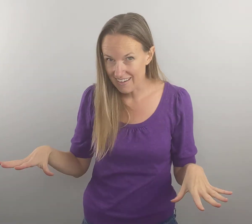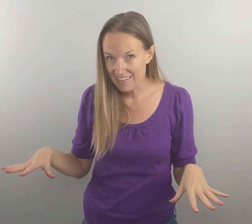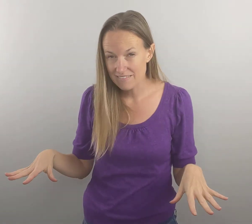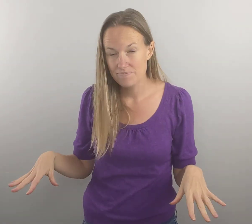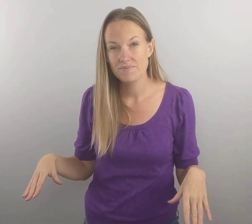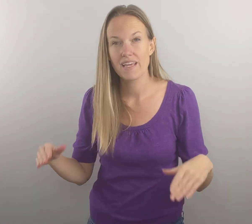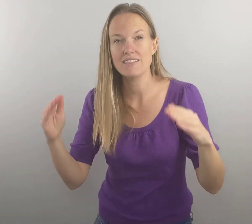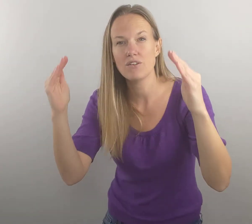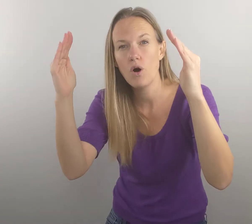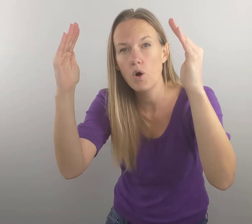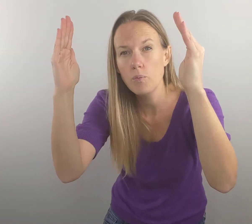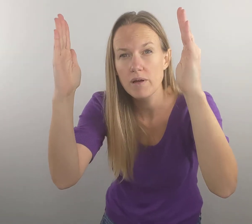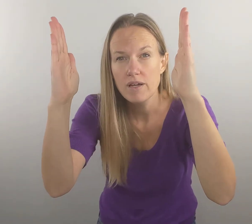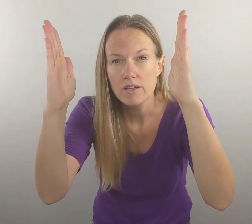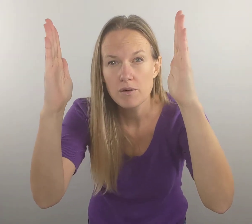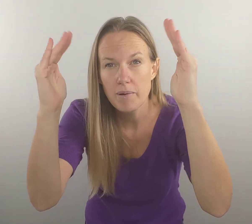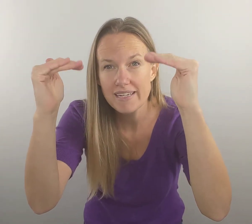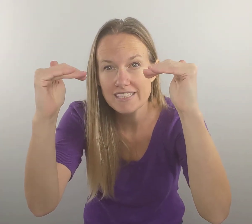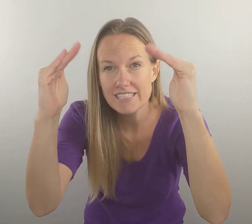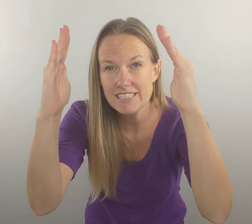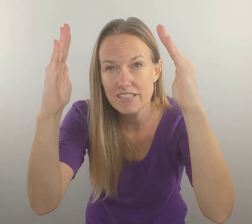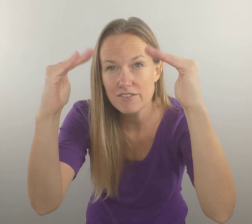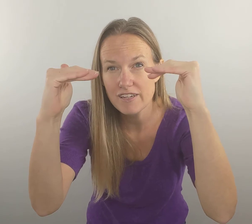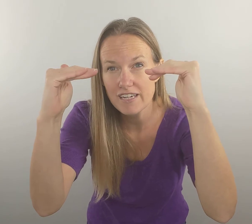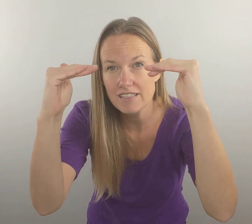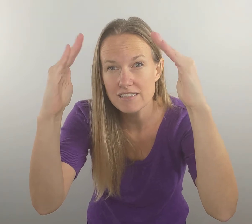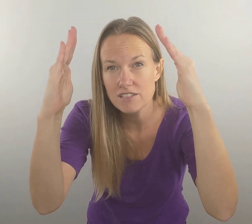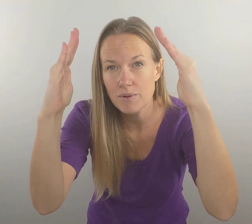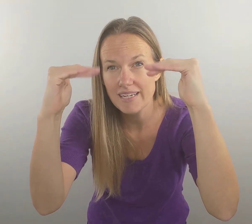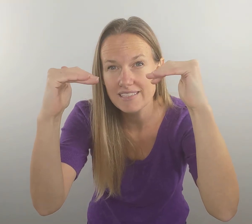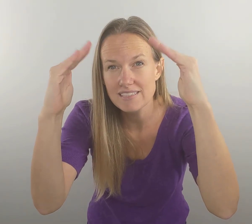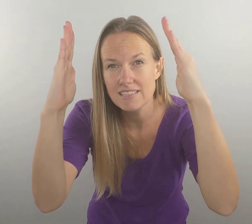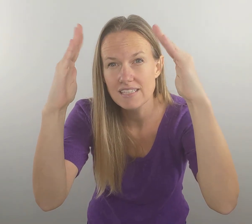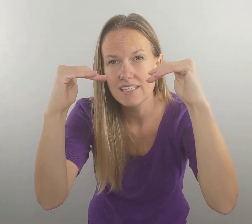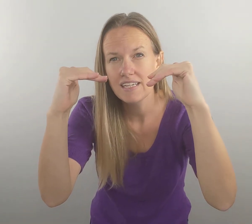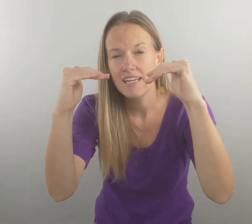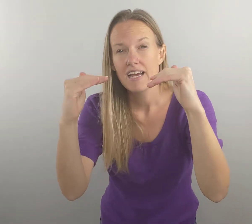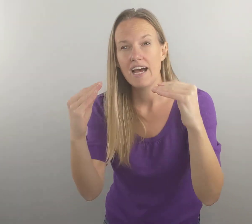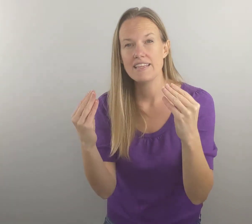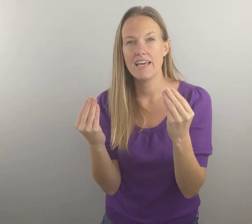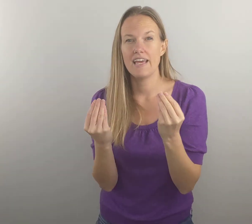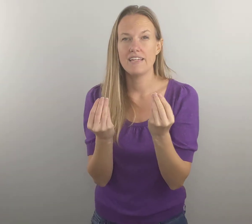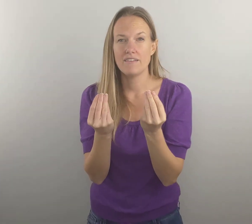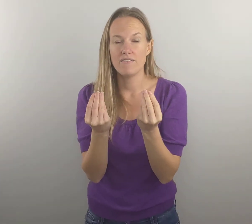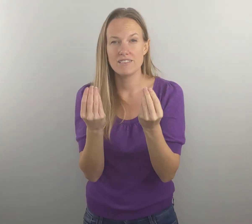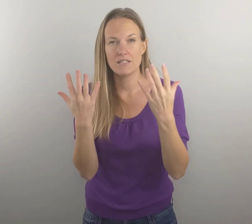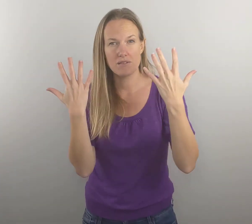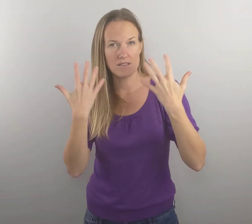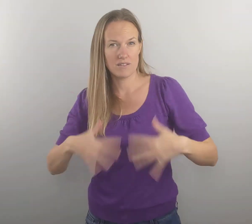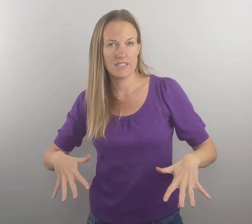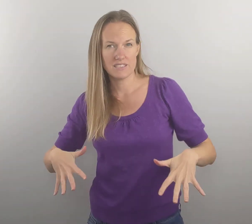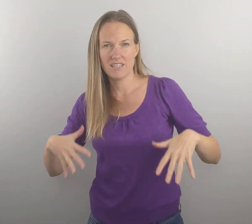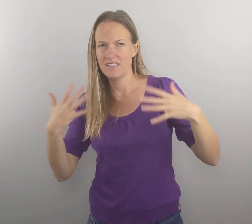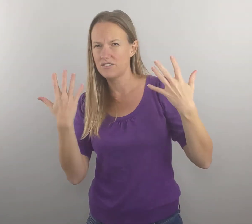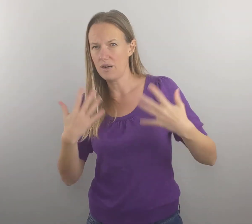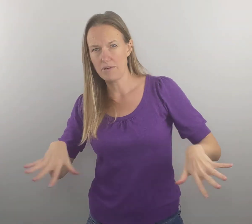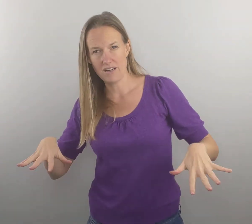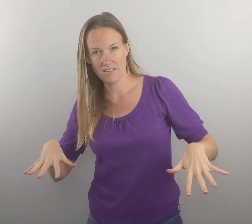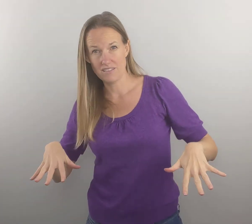gone. Okay, so hope, you bend just at your fingers twice, and then when something, or you can just kind of drop your hands like